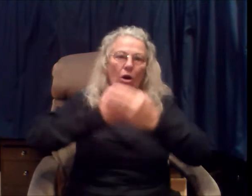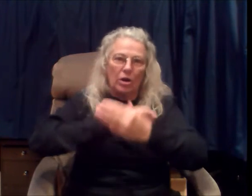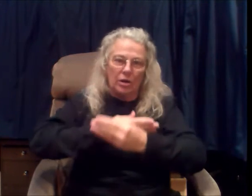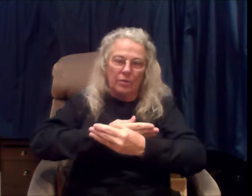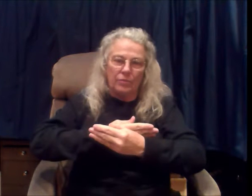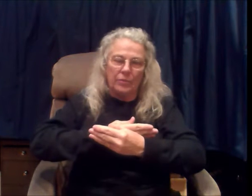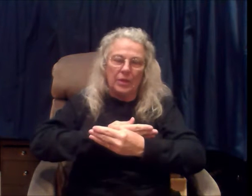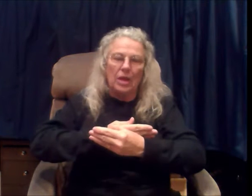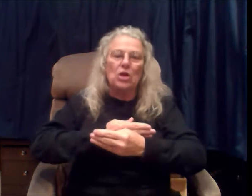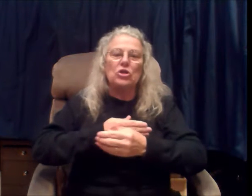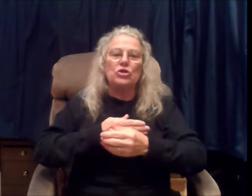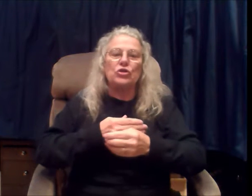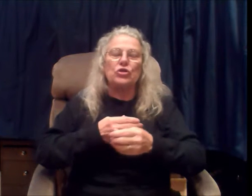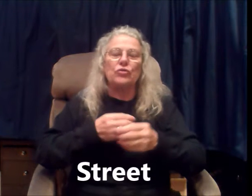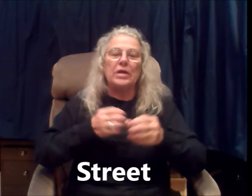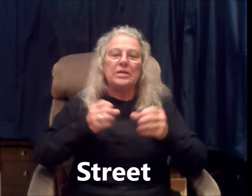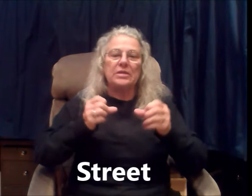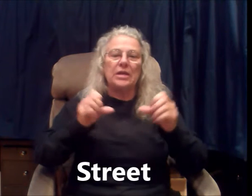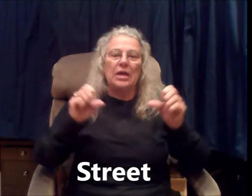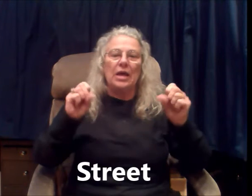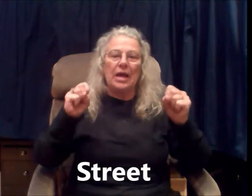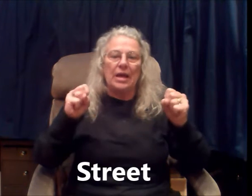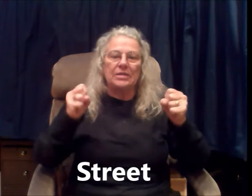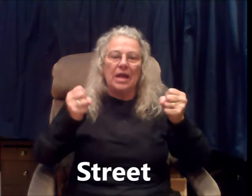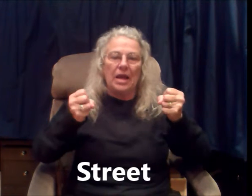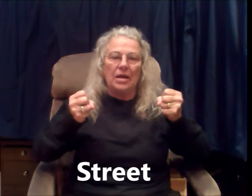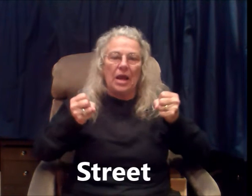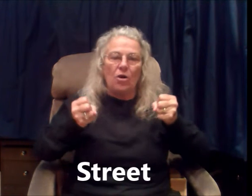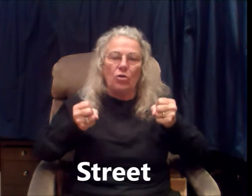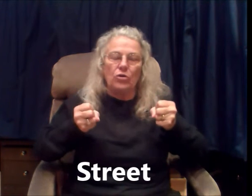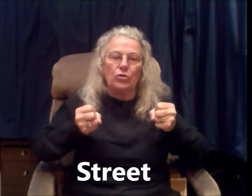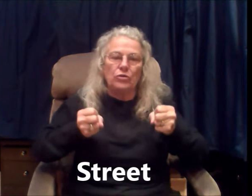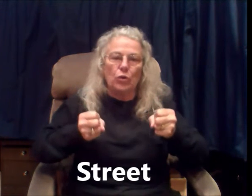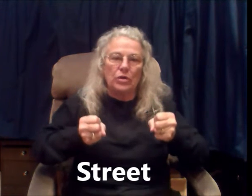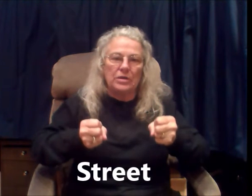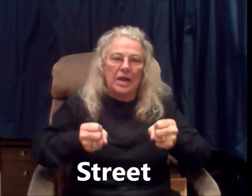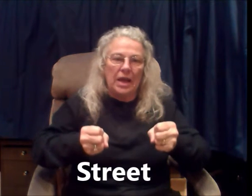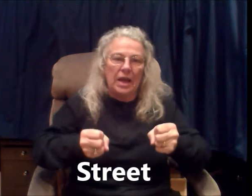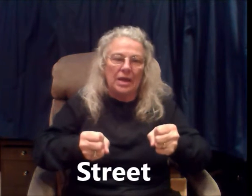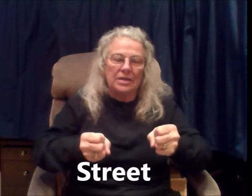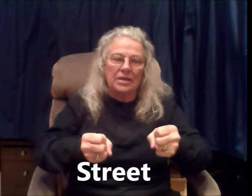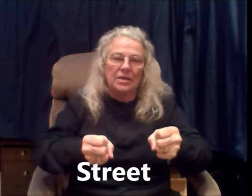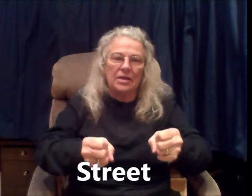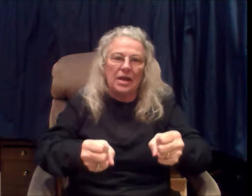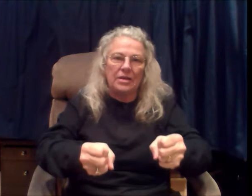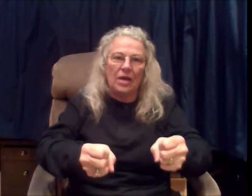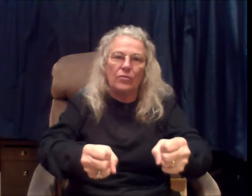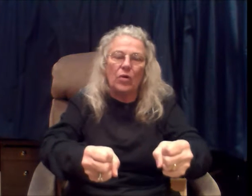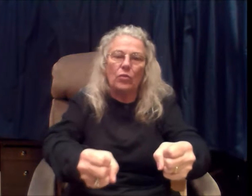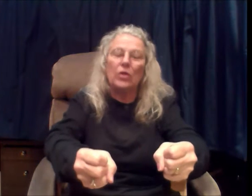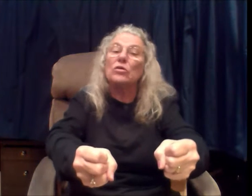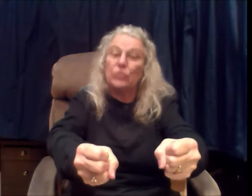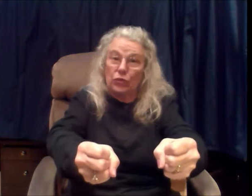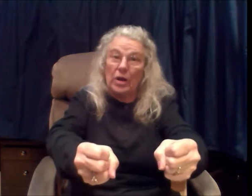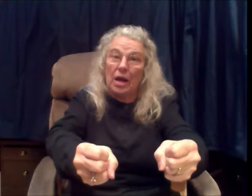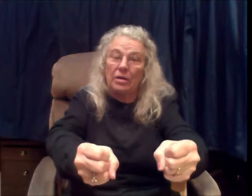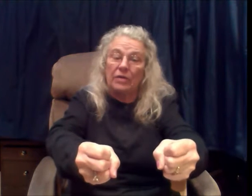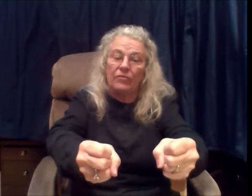Dark. Streets. S hand, and all you do is going to take and designate that road that goes straight out in front